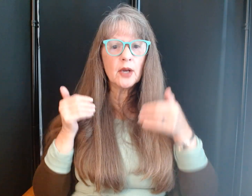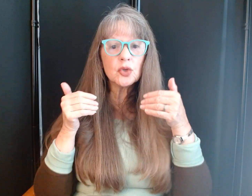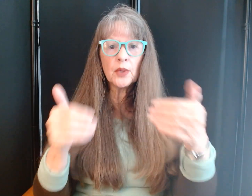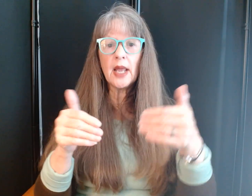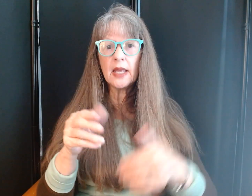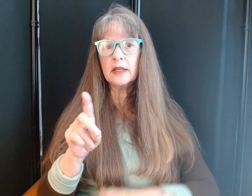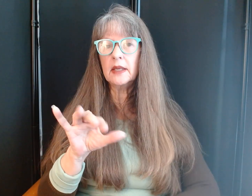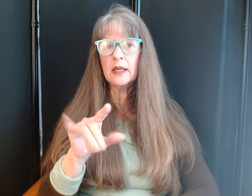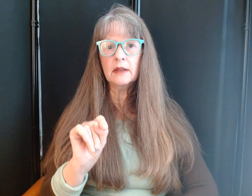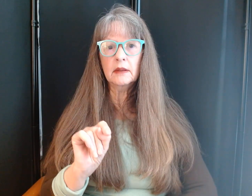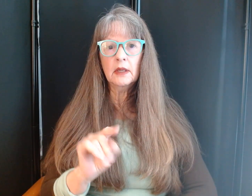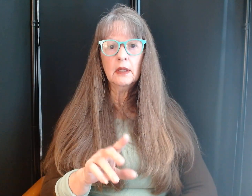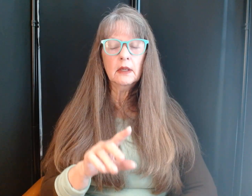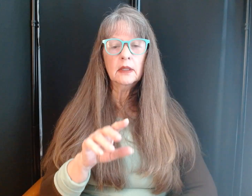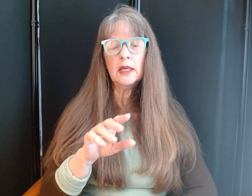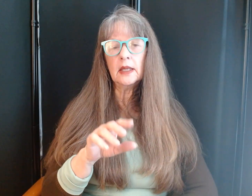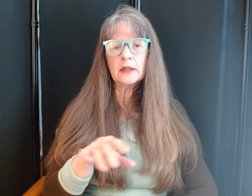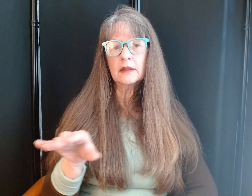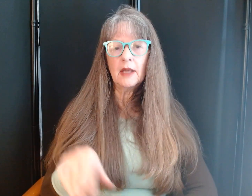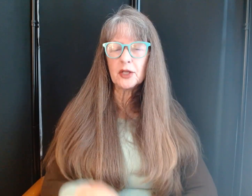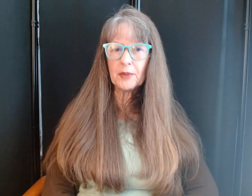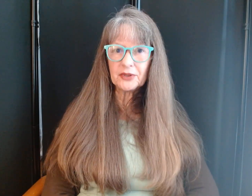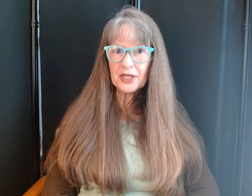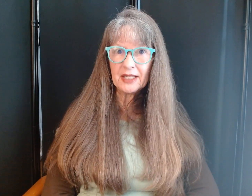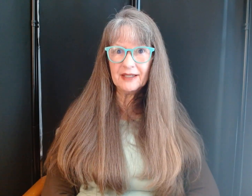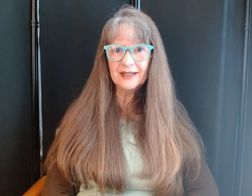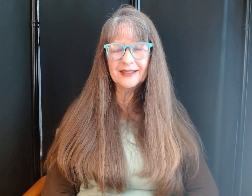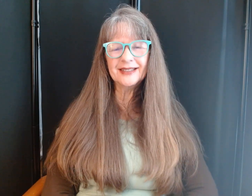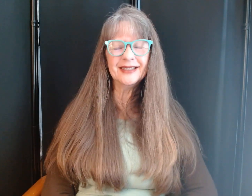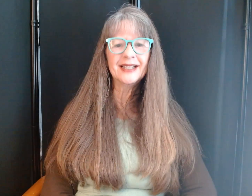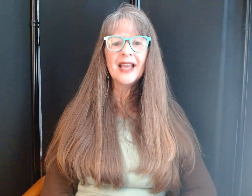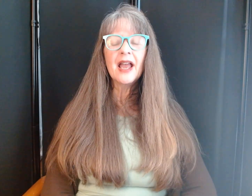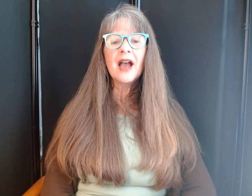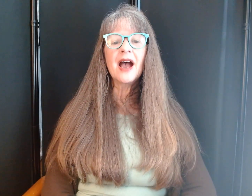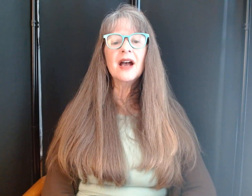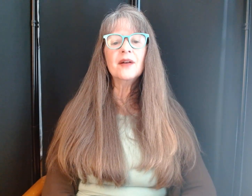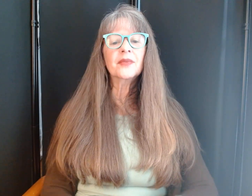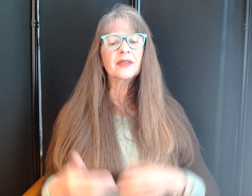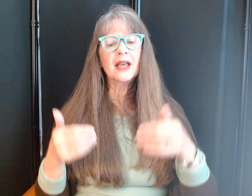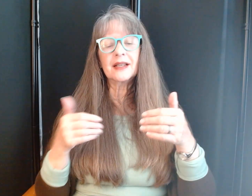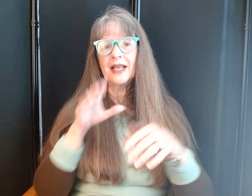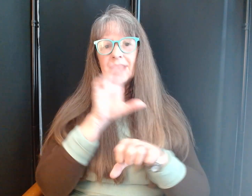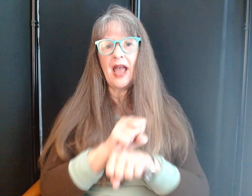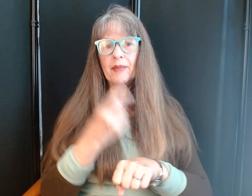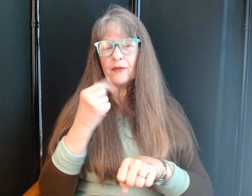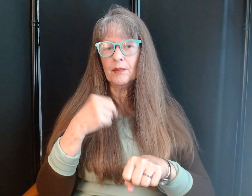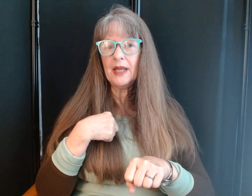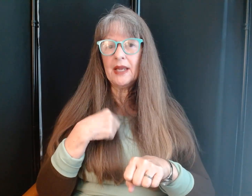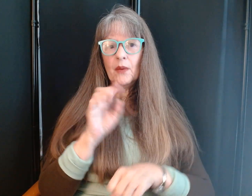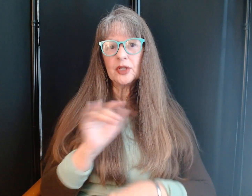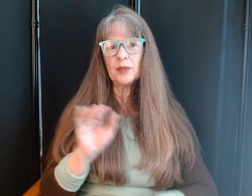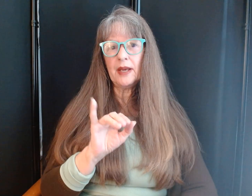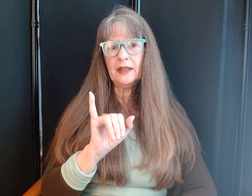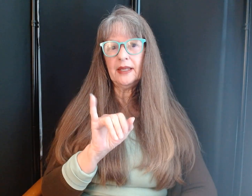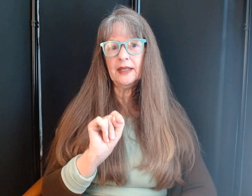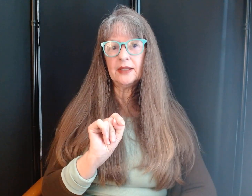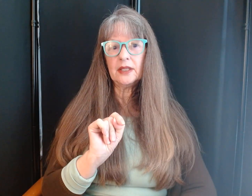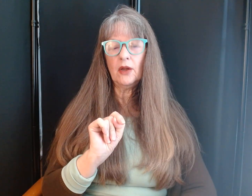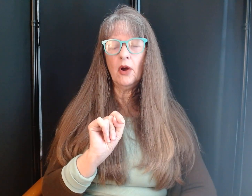just went ahead, did it. I spelled did it. That because that's a habit for me. I would spell it